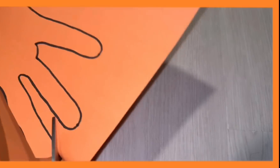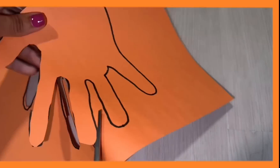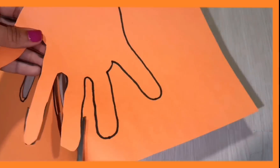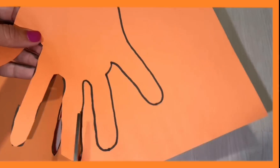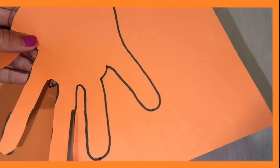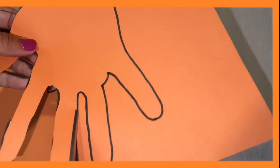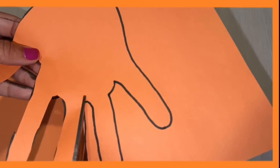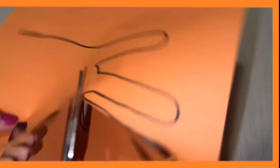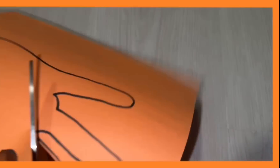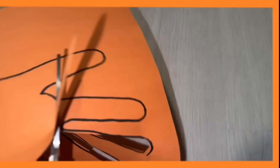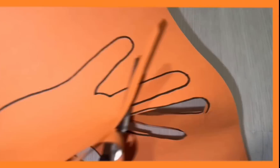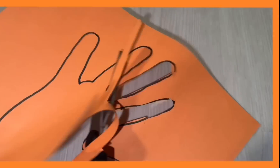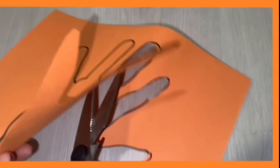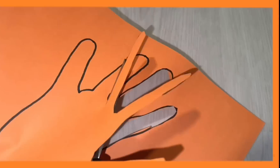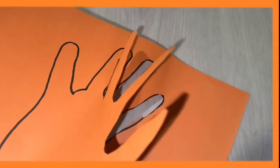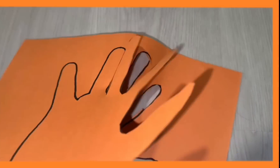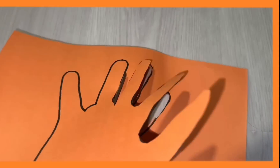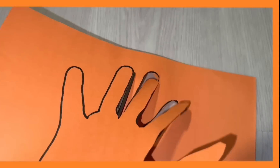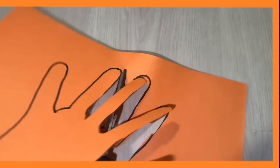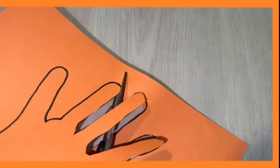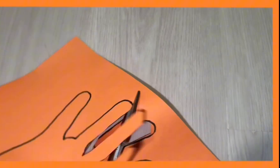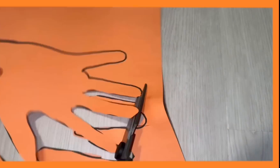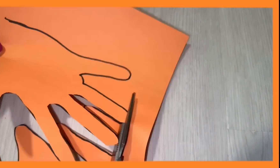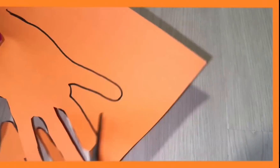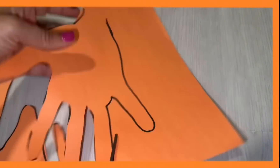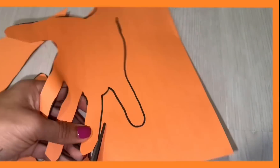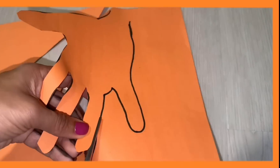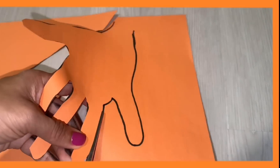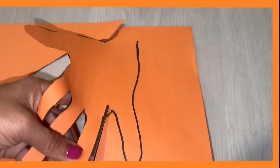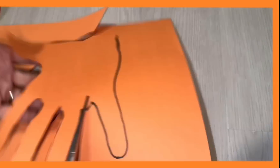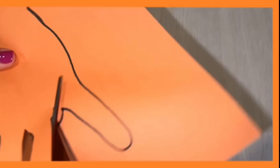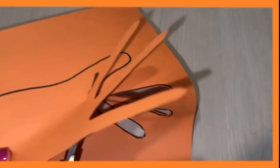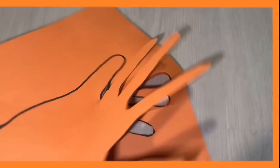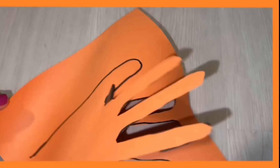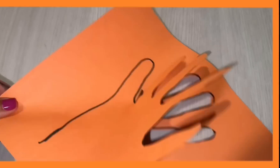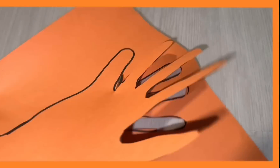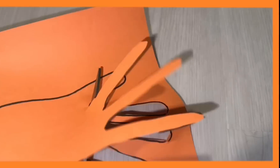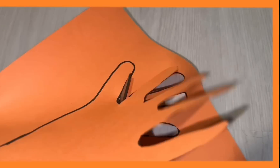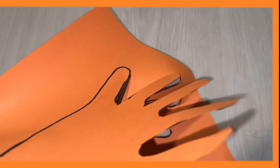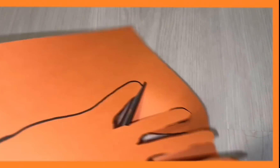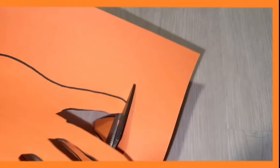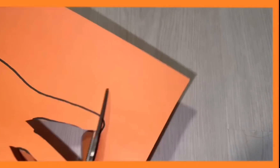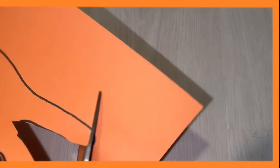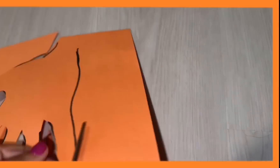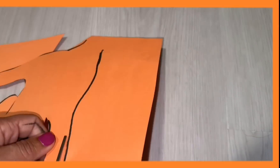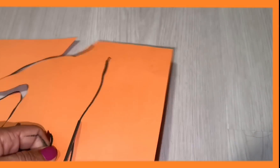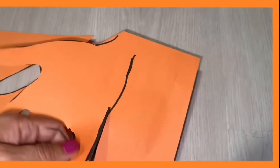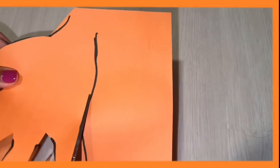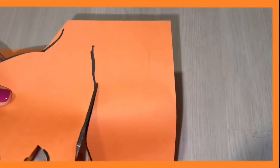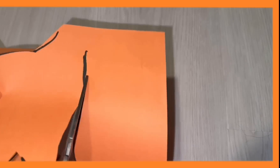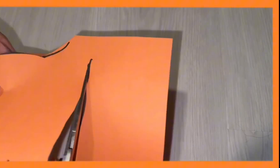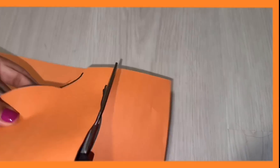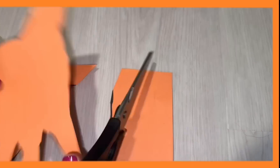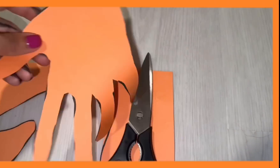using a pair of scissors. Be sure to cut carefully, but don't worry, it doesn't have